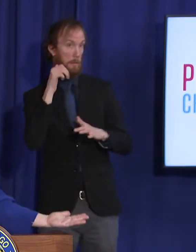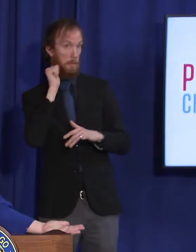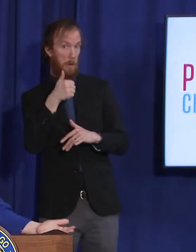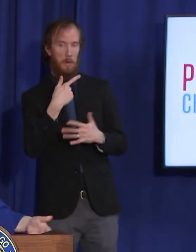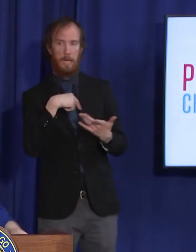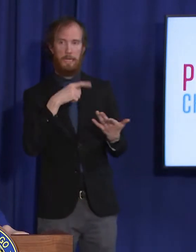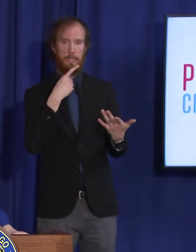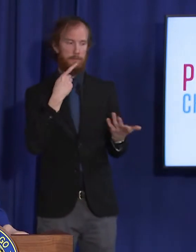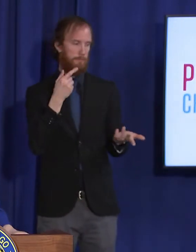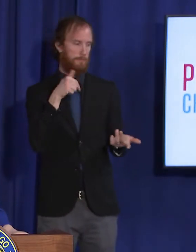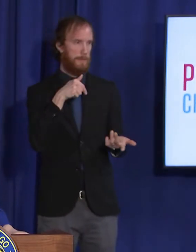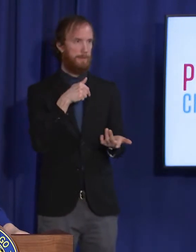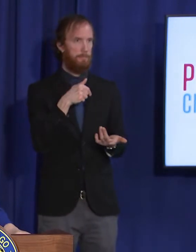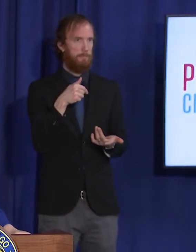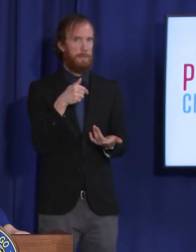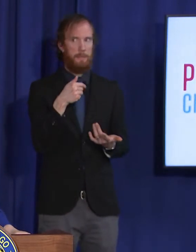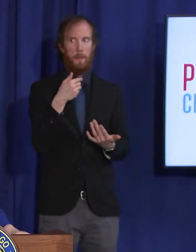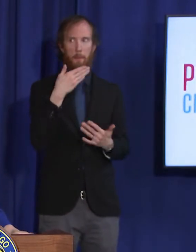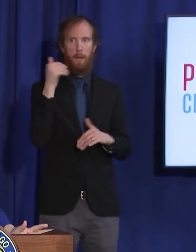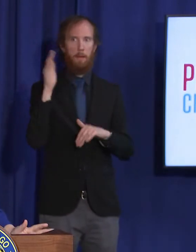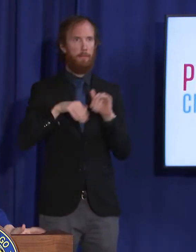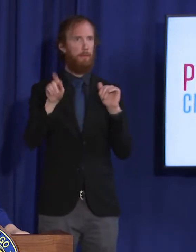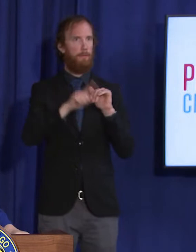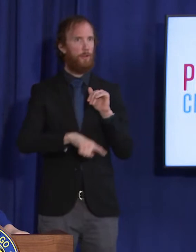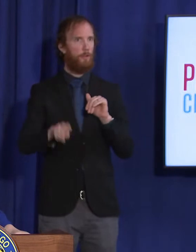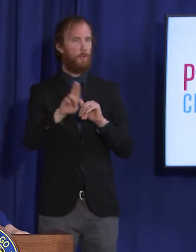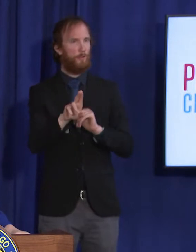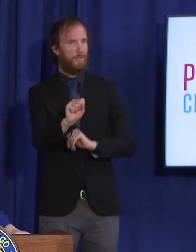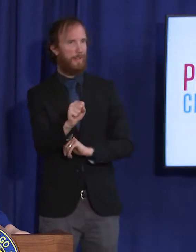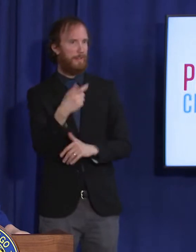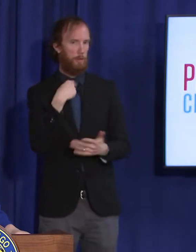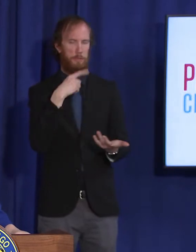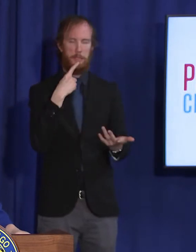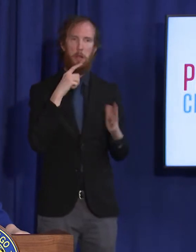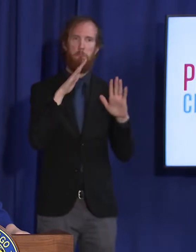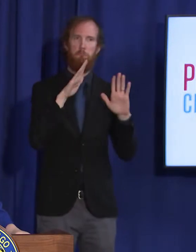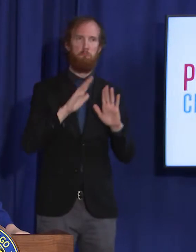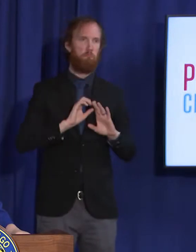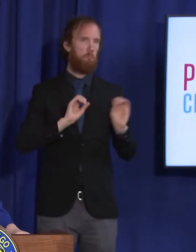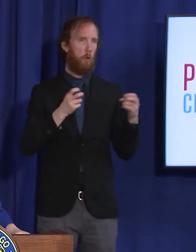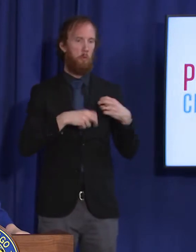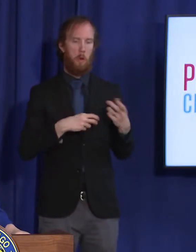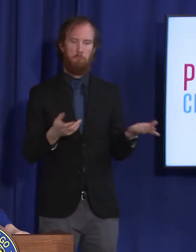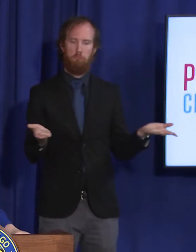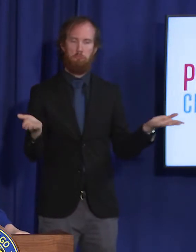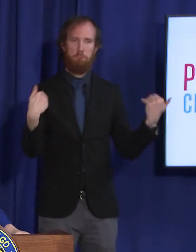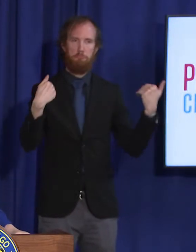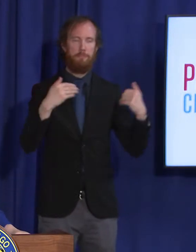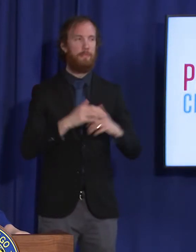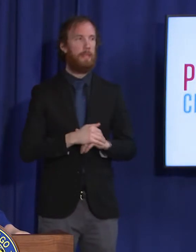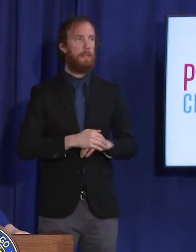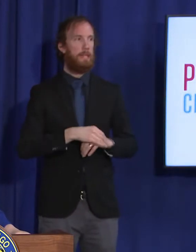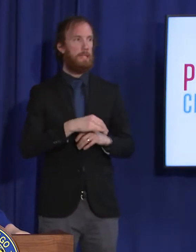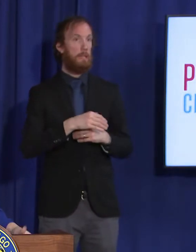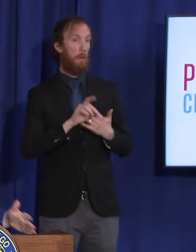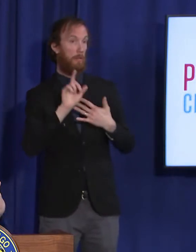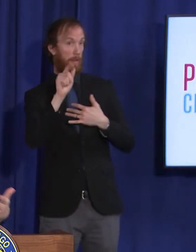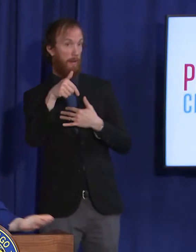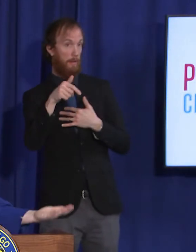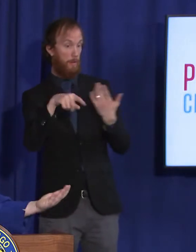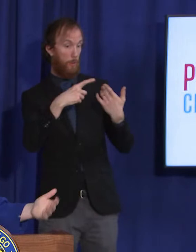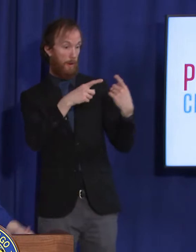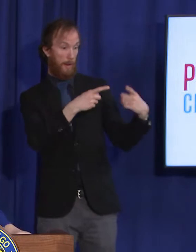in one of the best places in the whole United States. It would be great, no issues. When it happens,